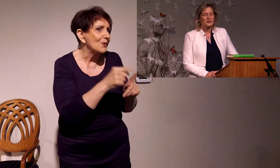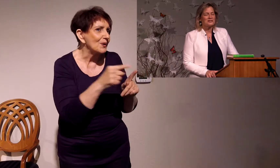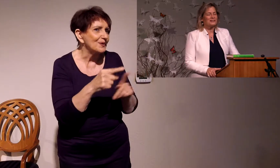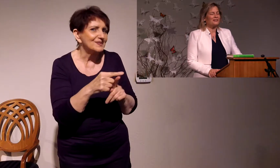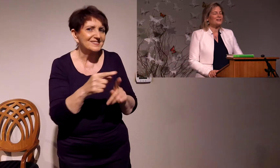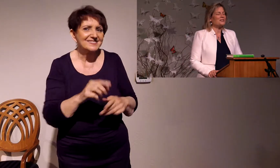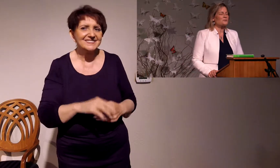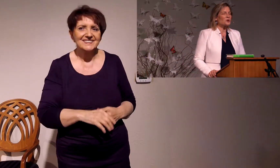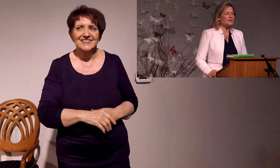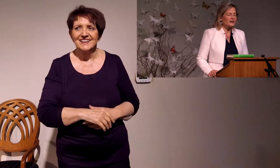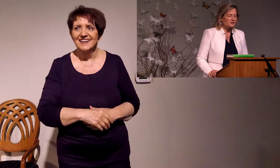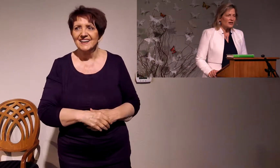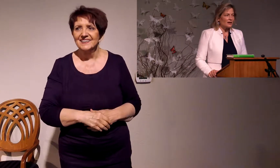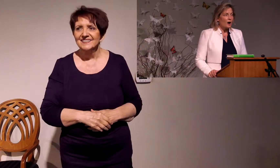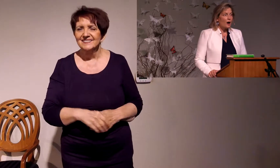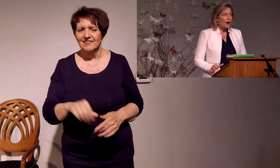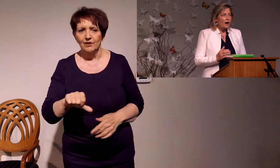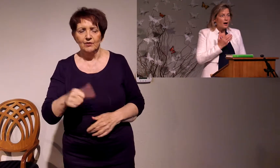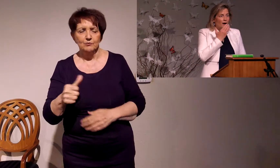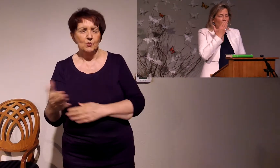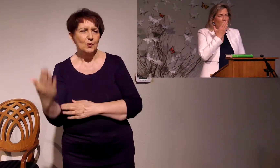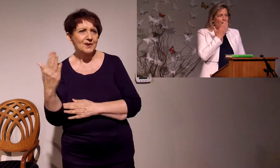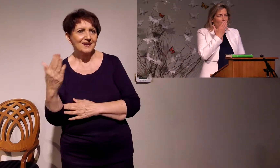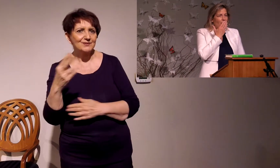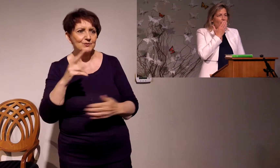I was reading the other morning, and I was like, oh,